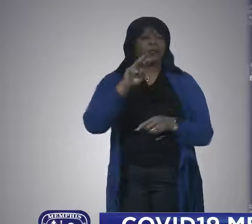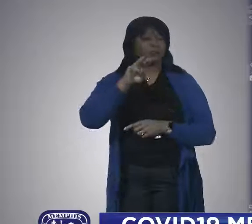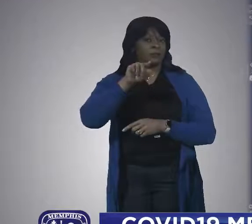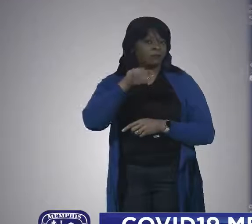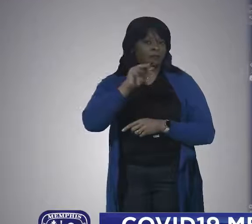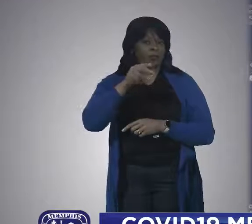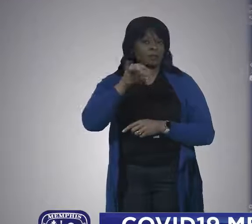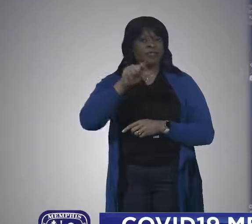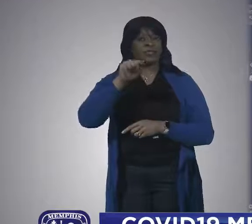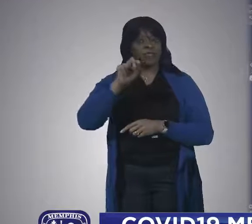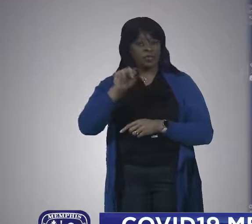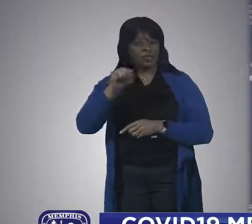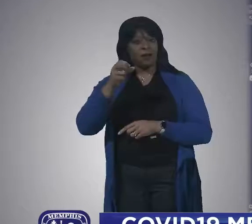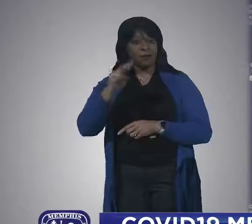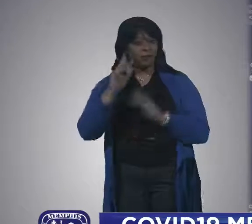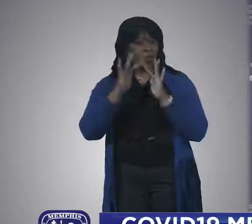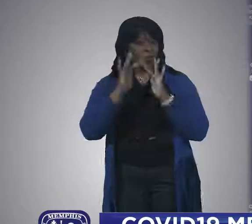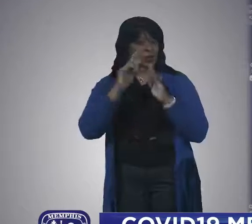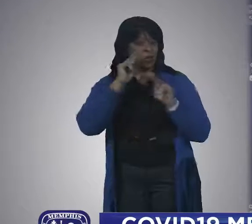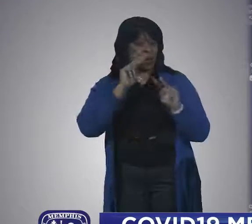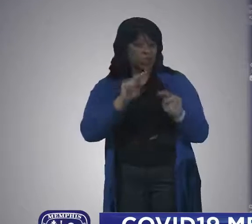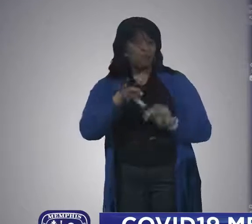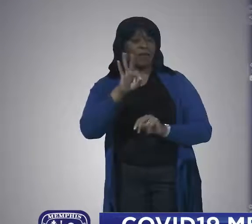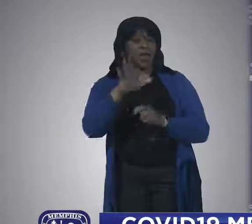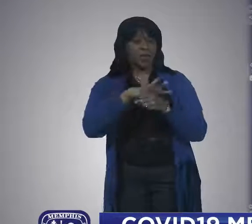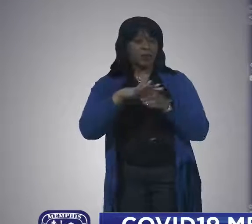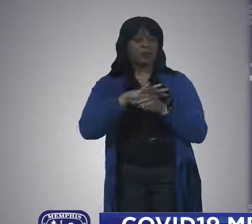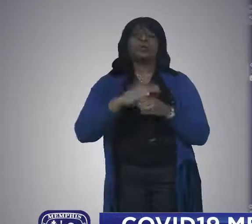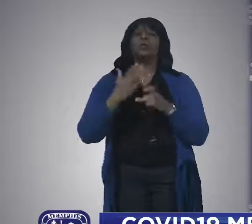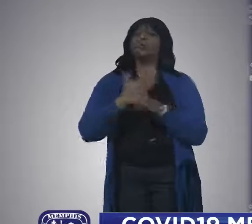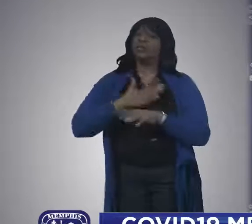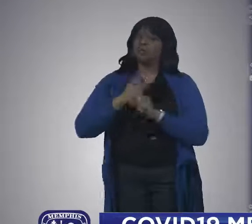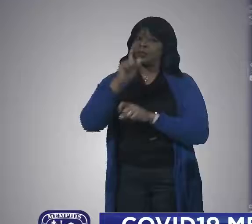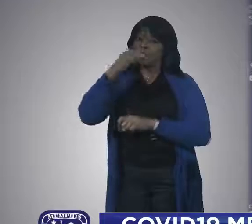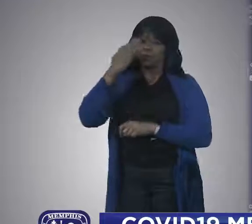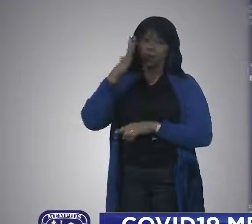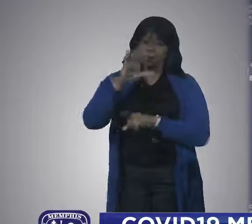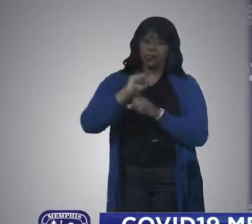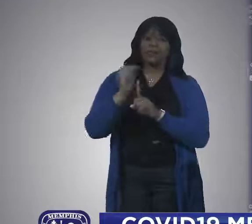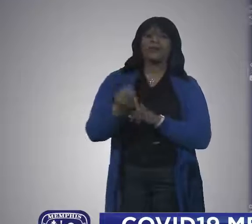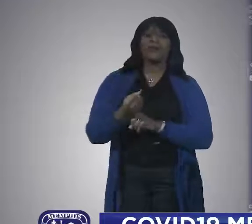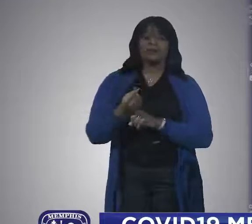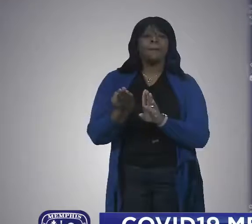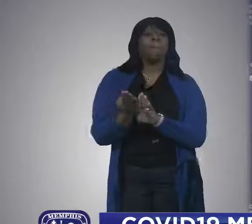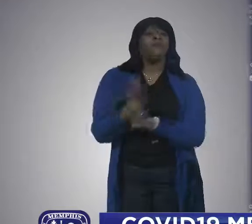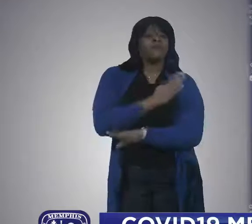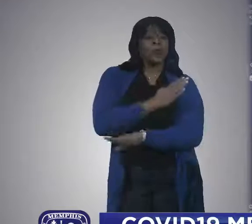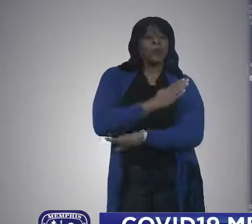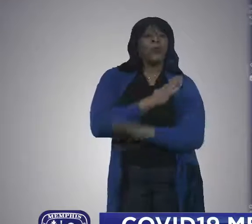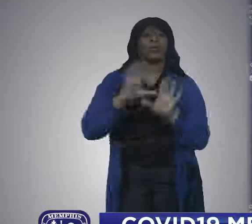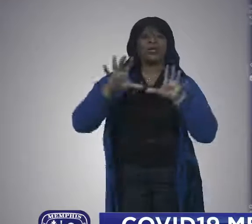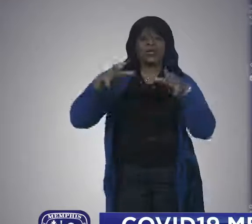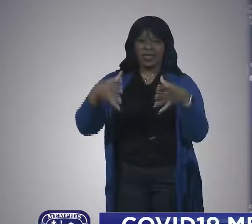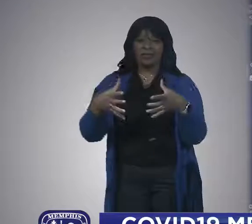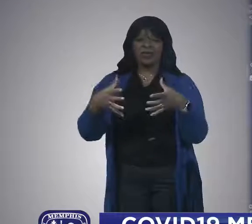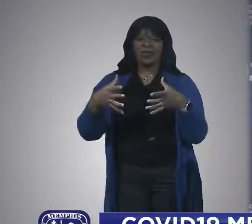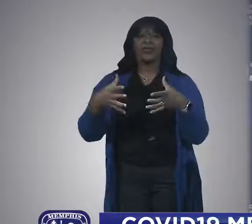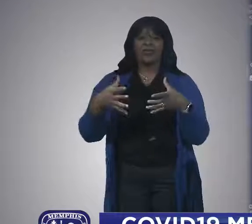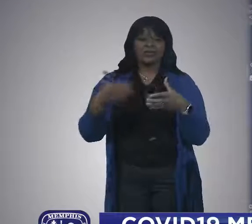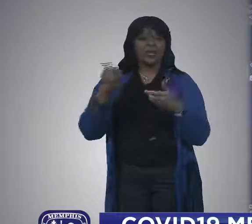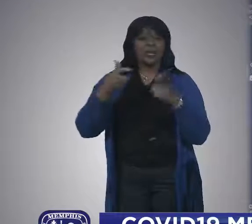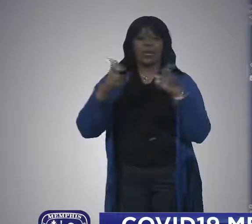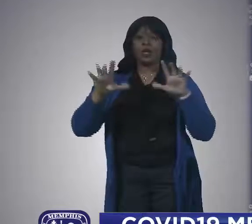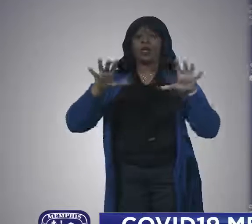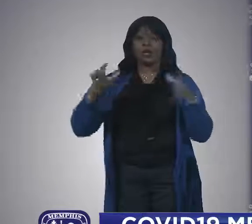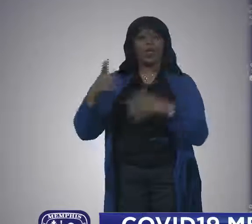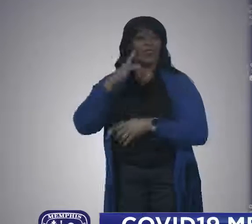COVID-19.memphistn.gov website. Please go get a test and know your status before you get together in any large